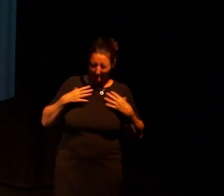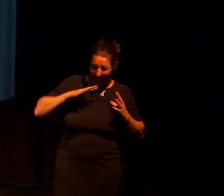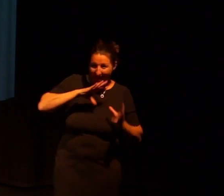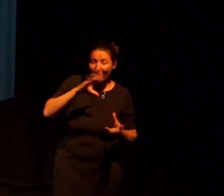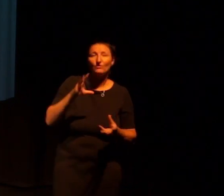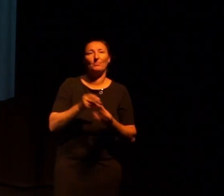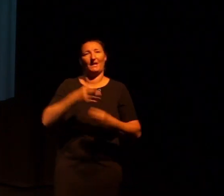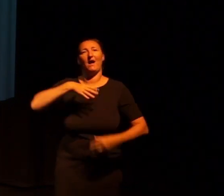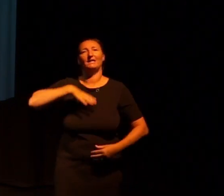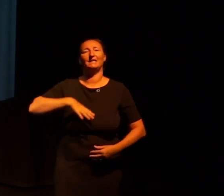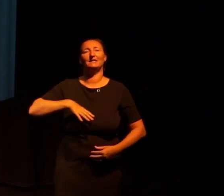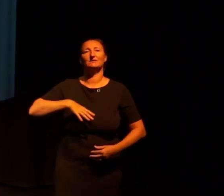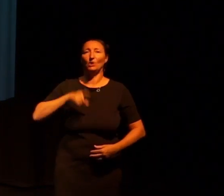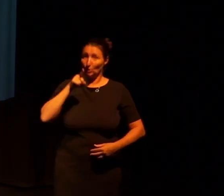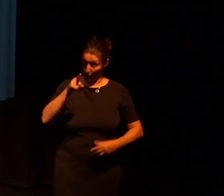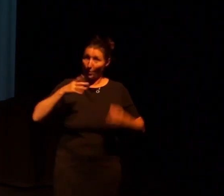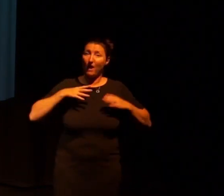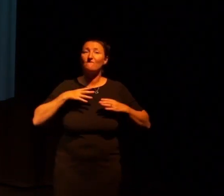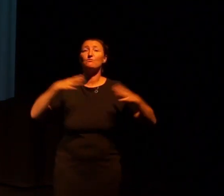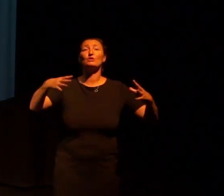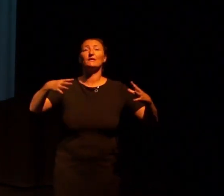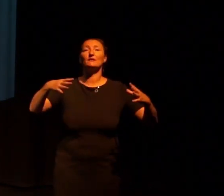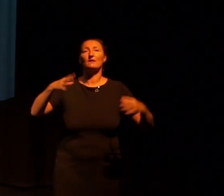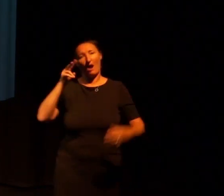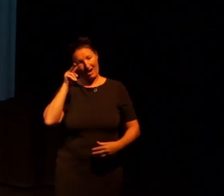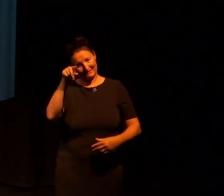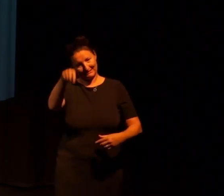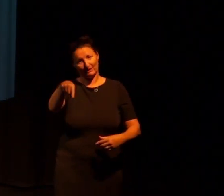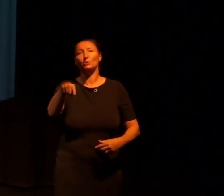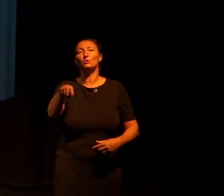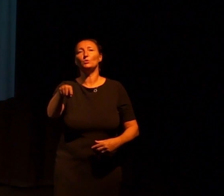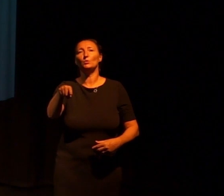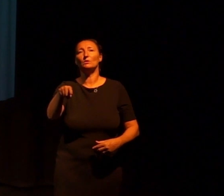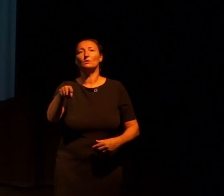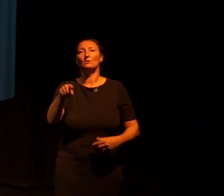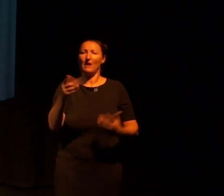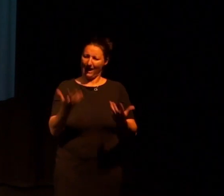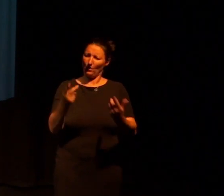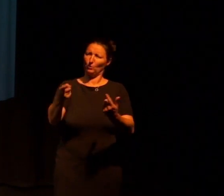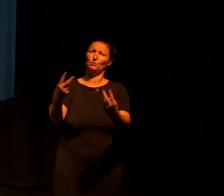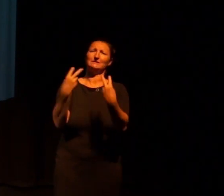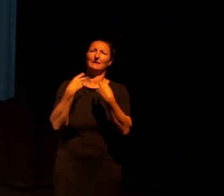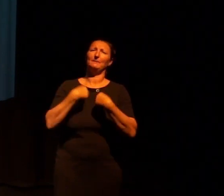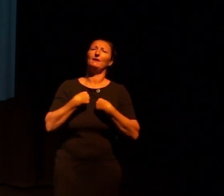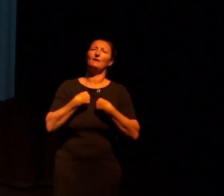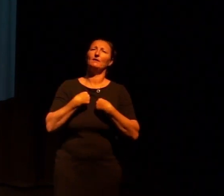to be. You are free. I see you for you. How do you now see me?